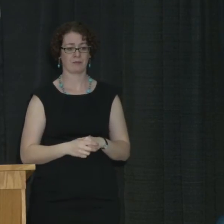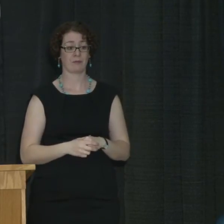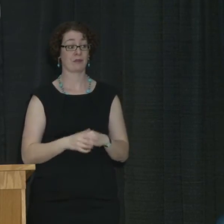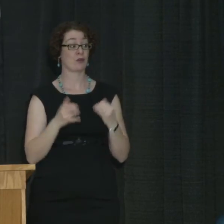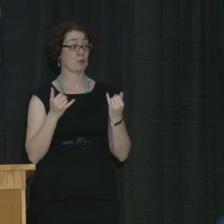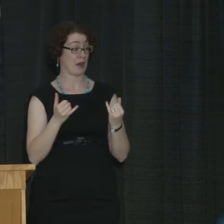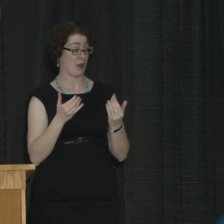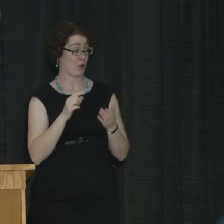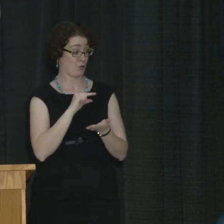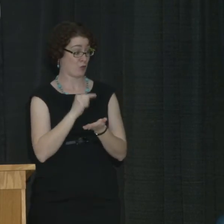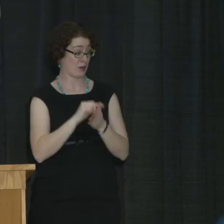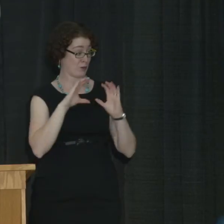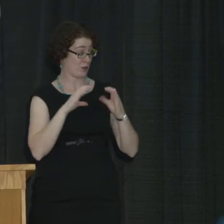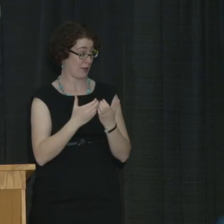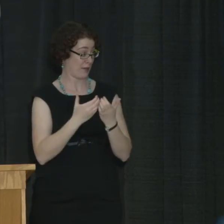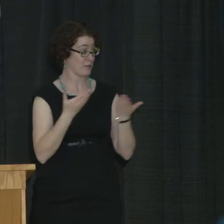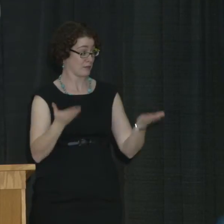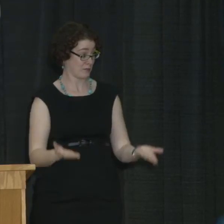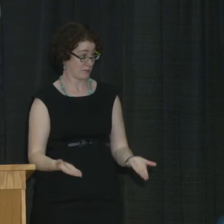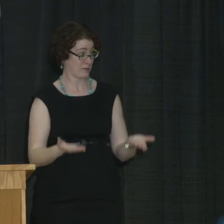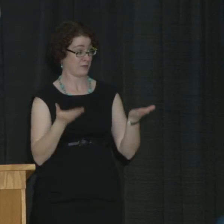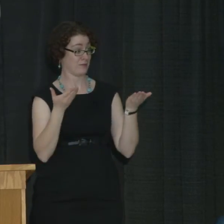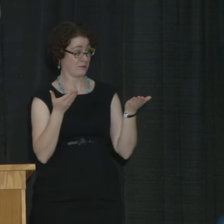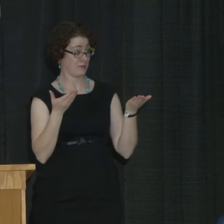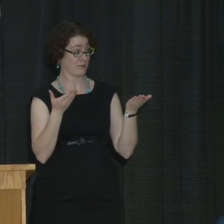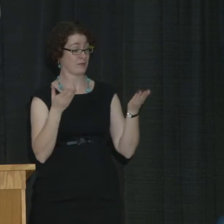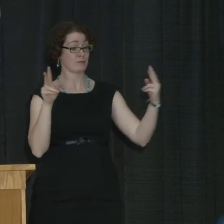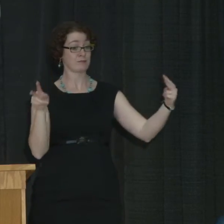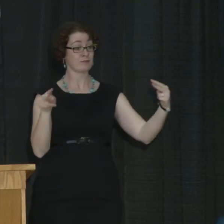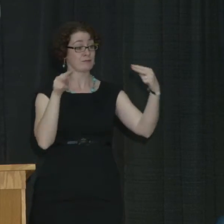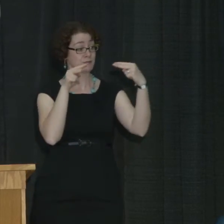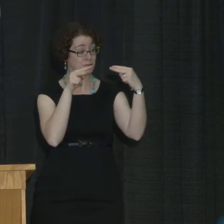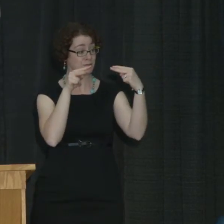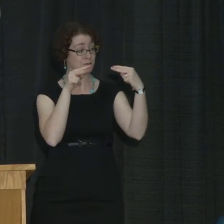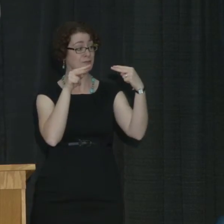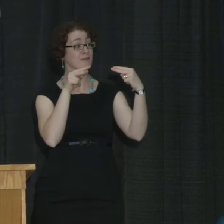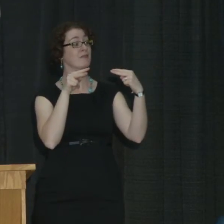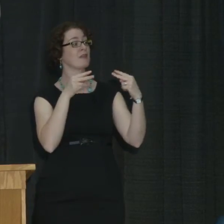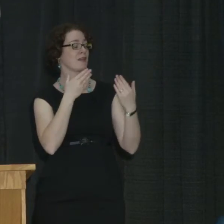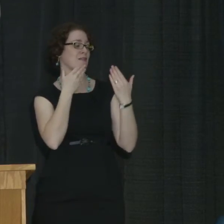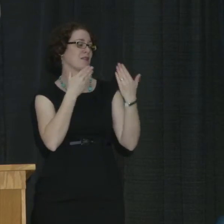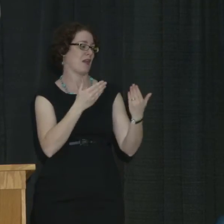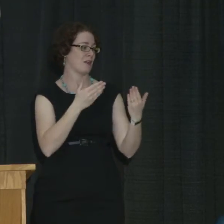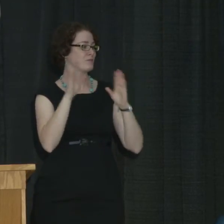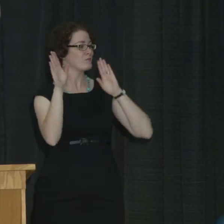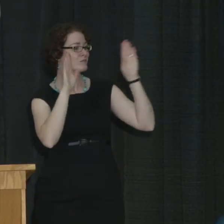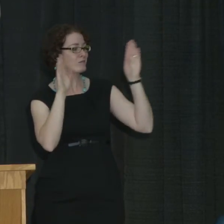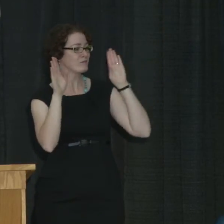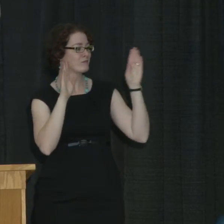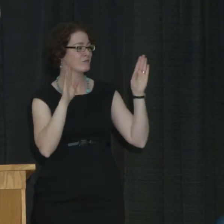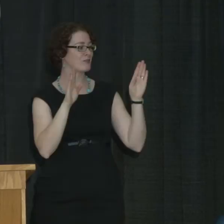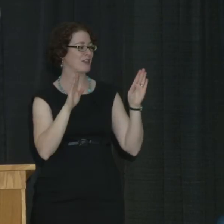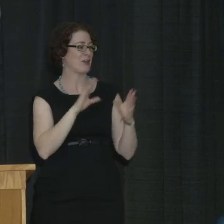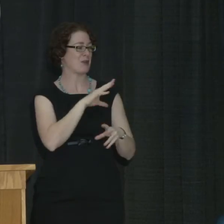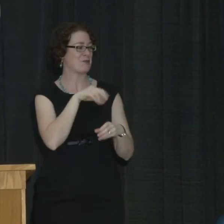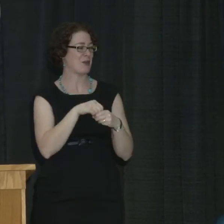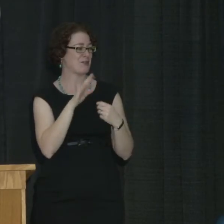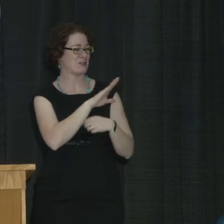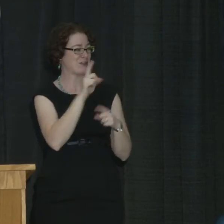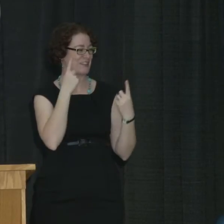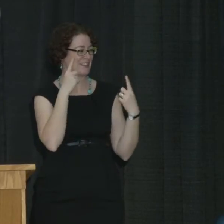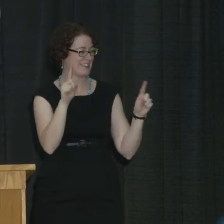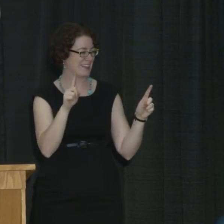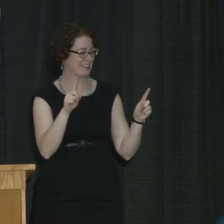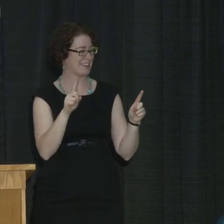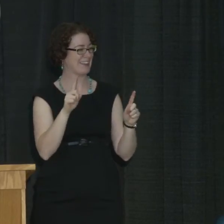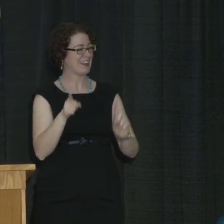So now I would ask the graduating class to please stand and make eye contact and recognize someone in the room who has been part of your success